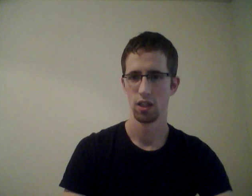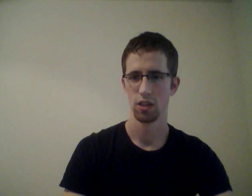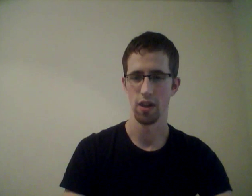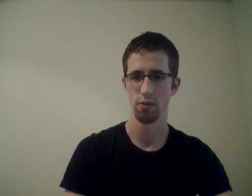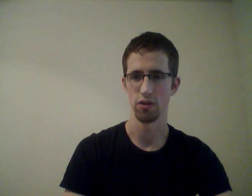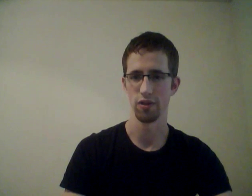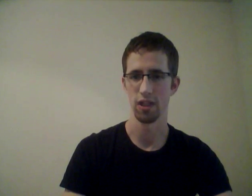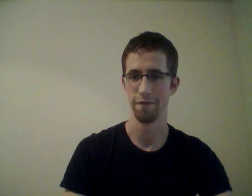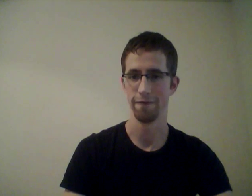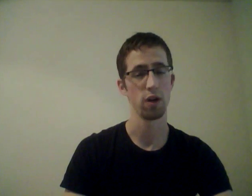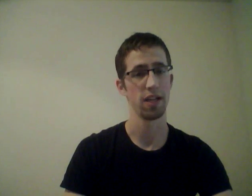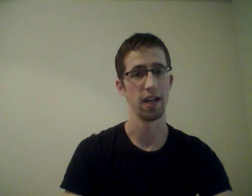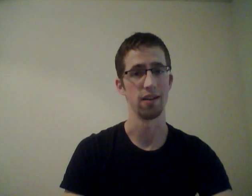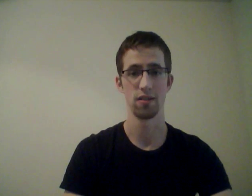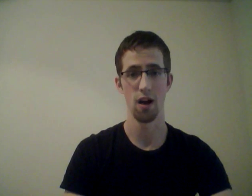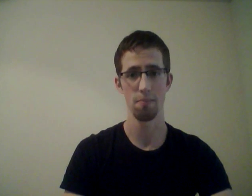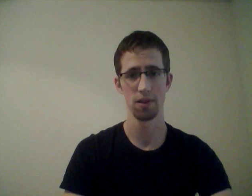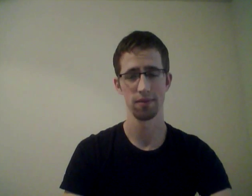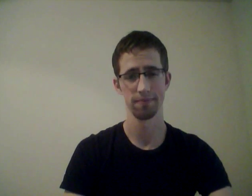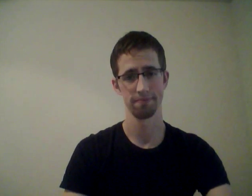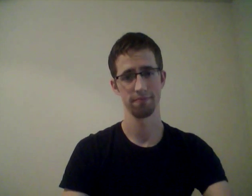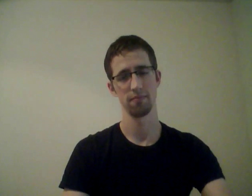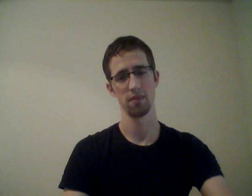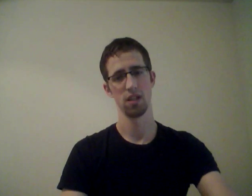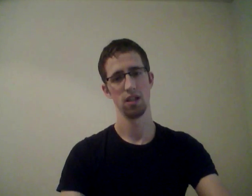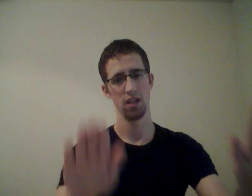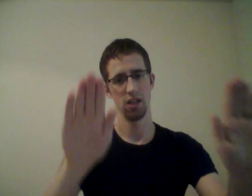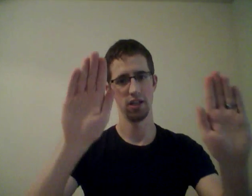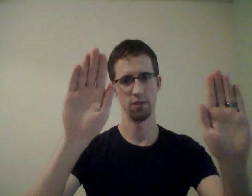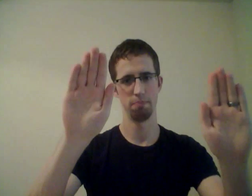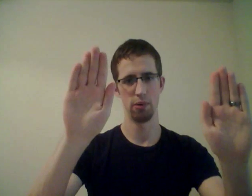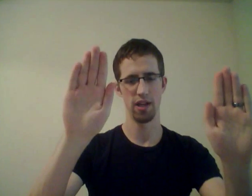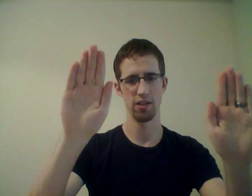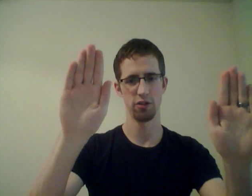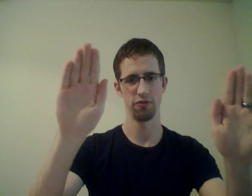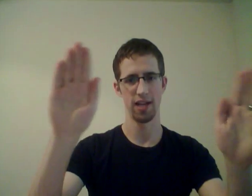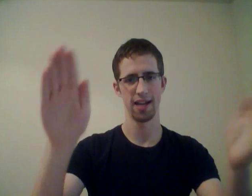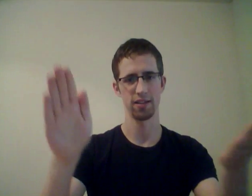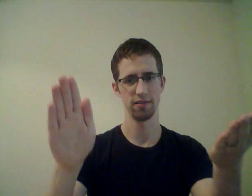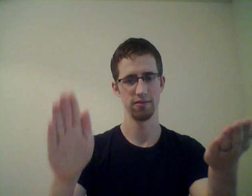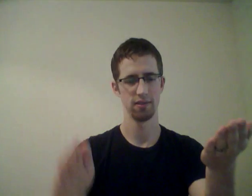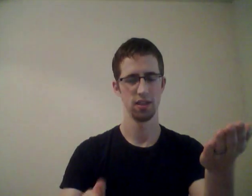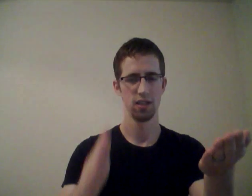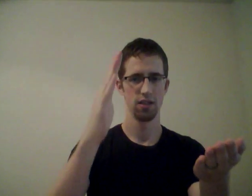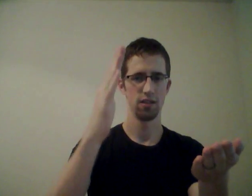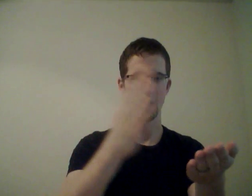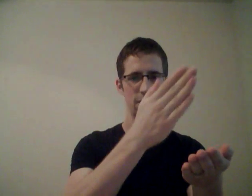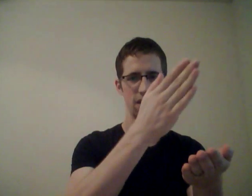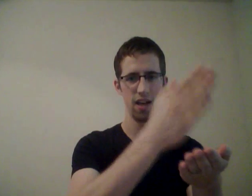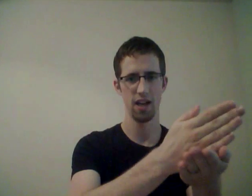So that was 13. 14. Some is both hands are flat. Dominant